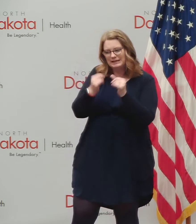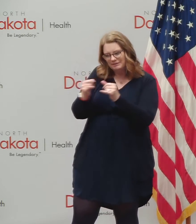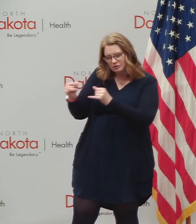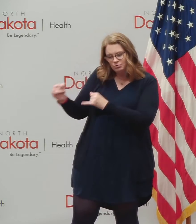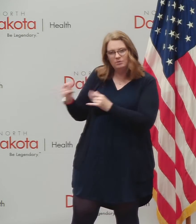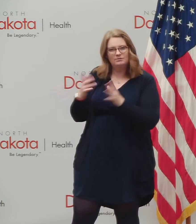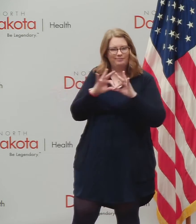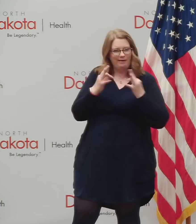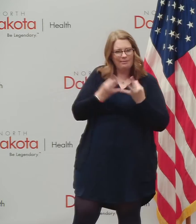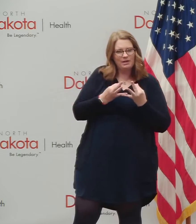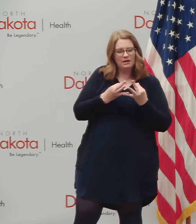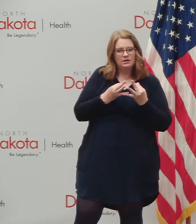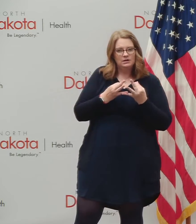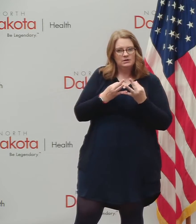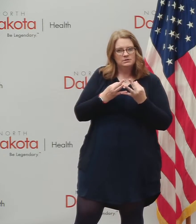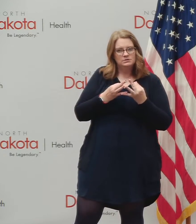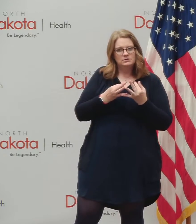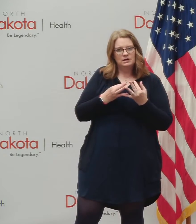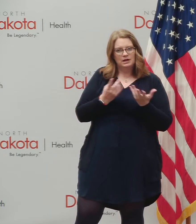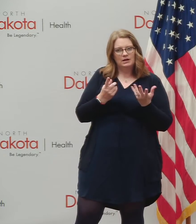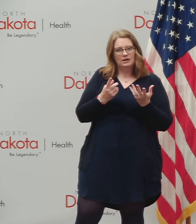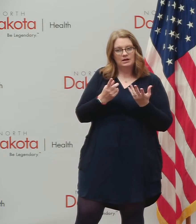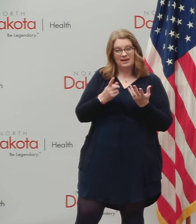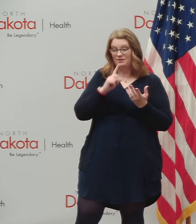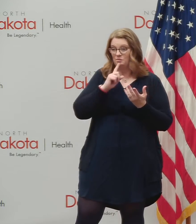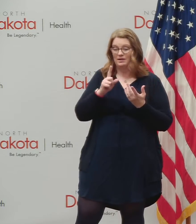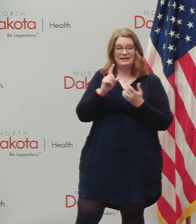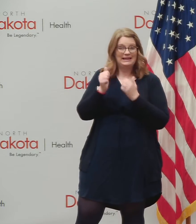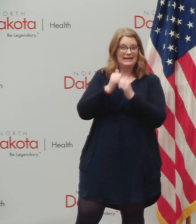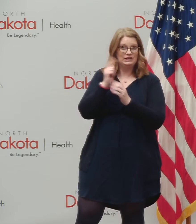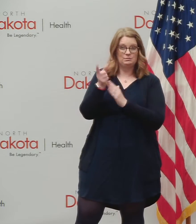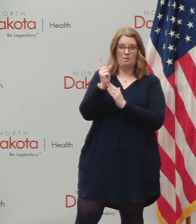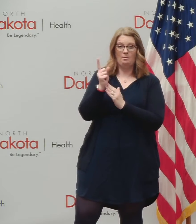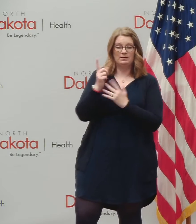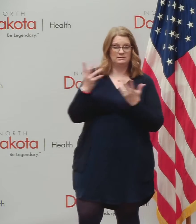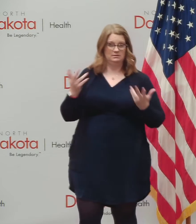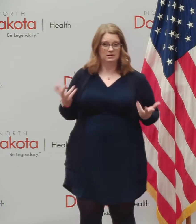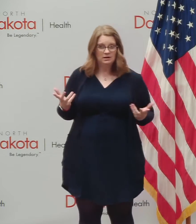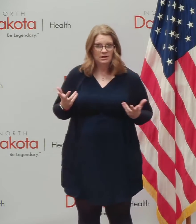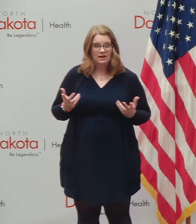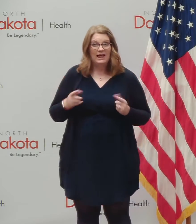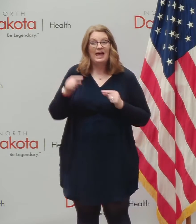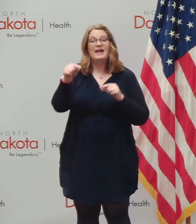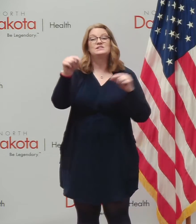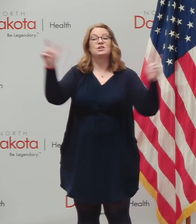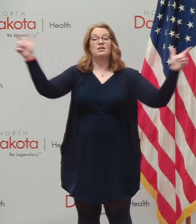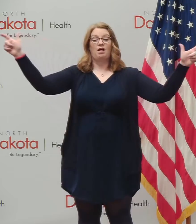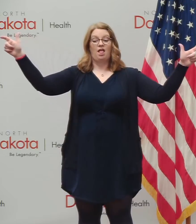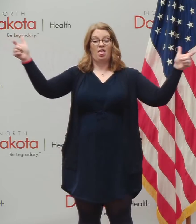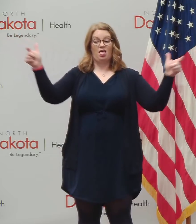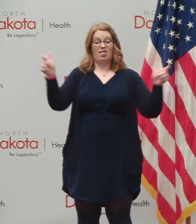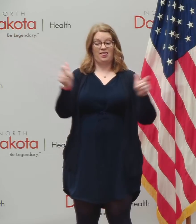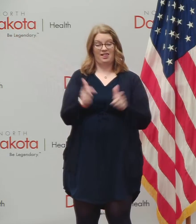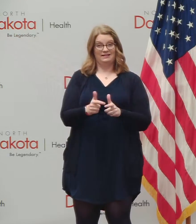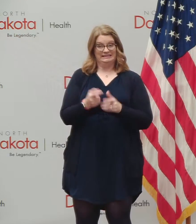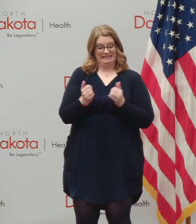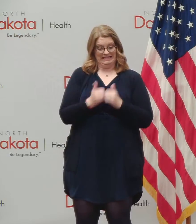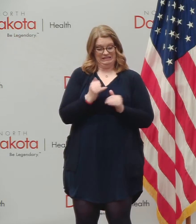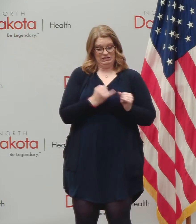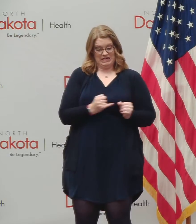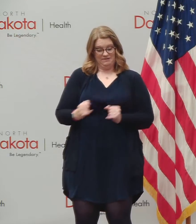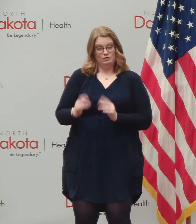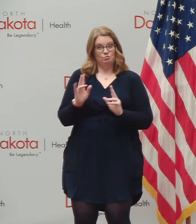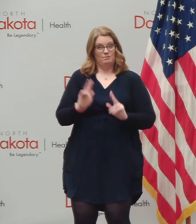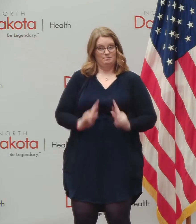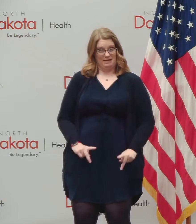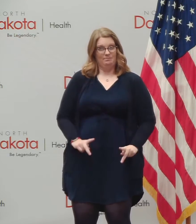by family, and interaction by interaction, down to the individual transmissible moments, the choices that people make